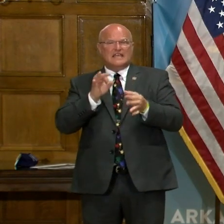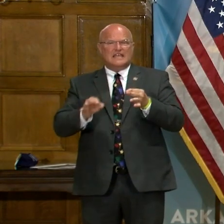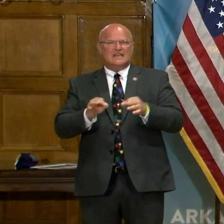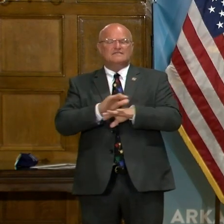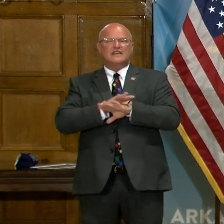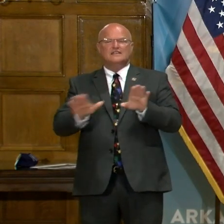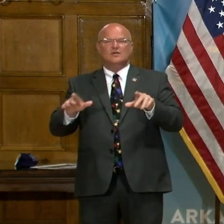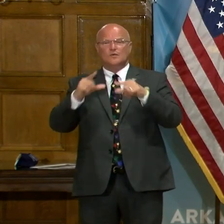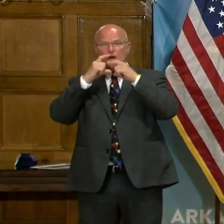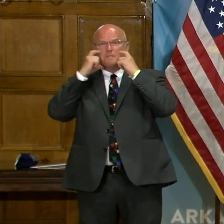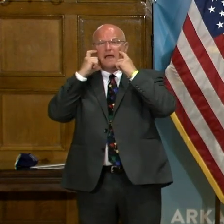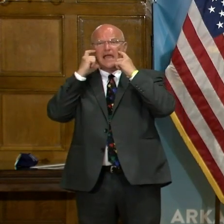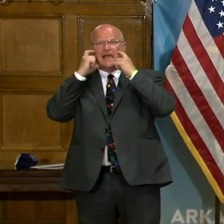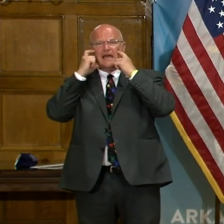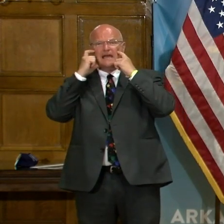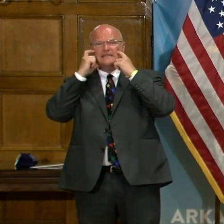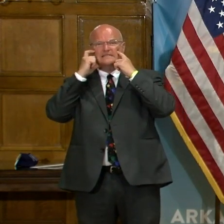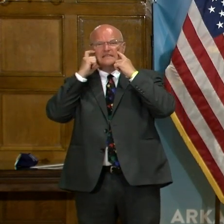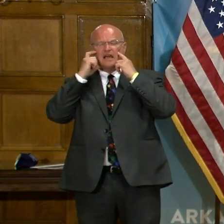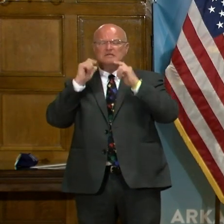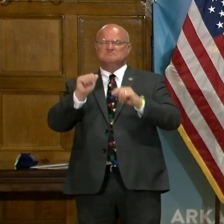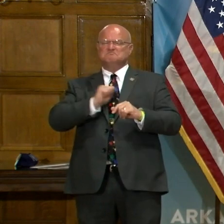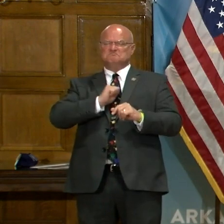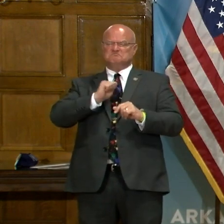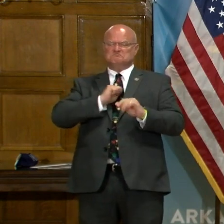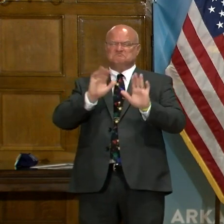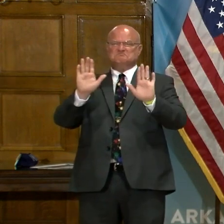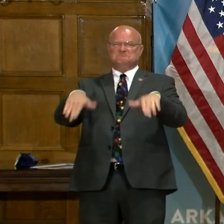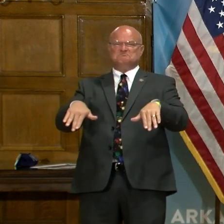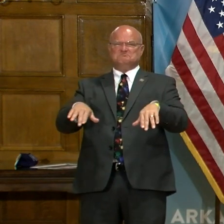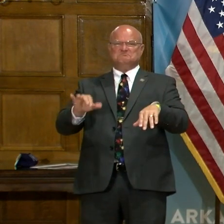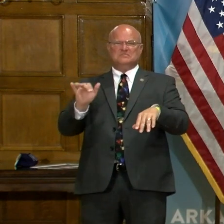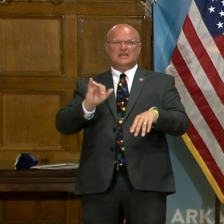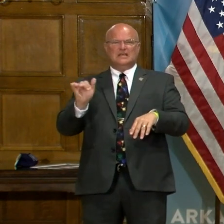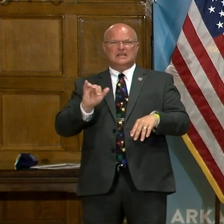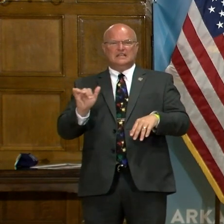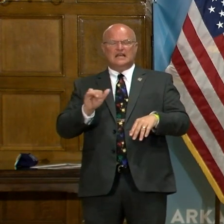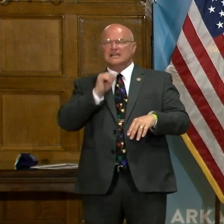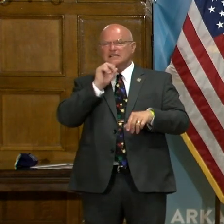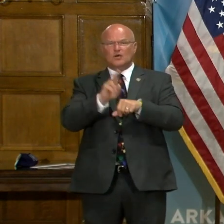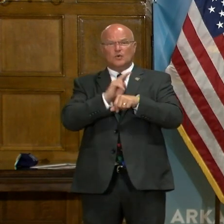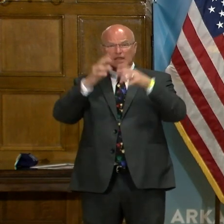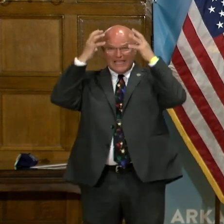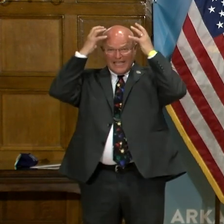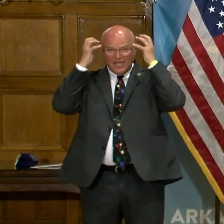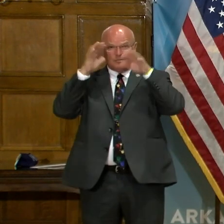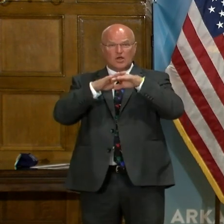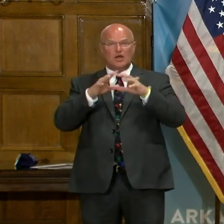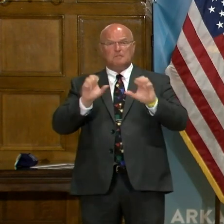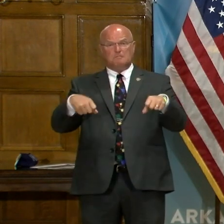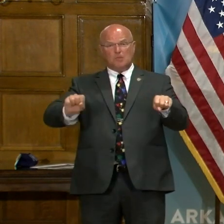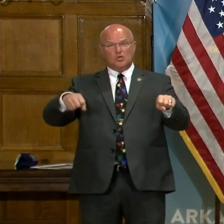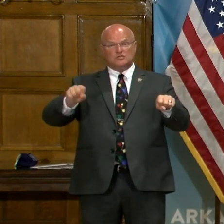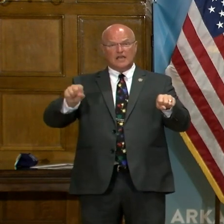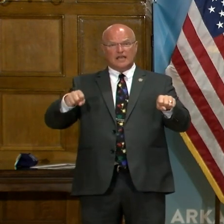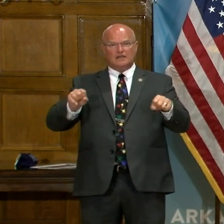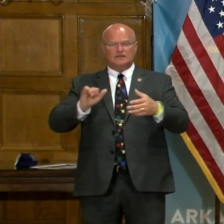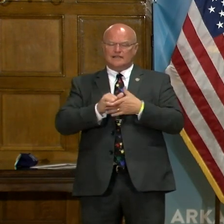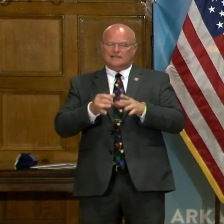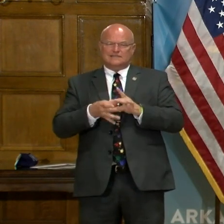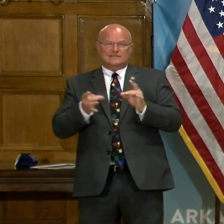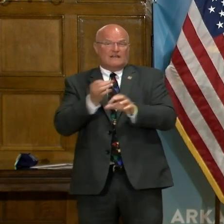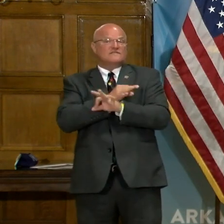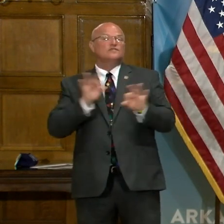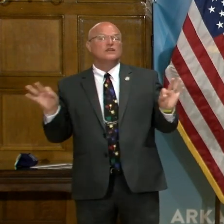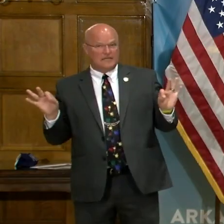they don't wear a mask, they're only endangering themselves, like not wearing a helmet on a motorcycle, and that's just an expression